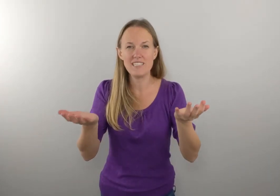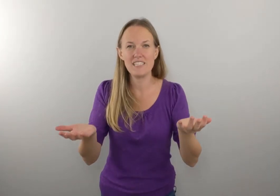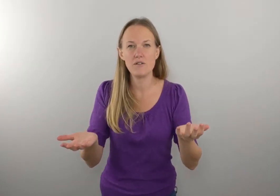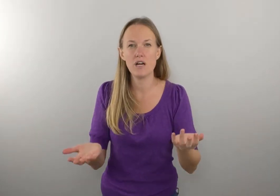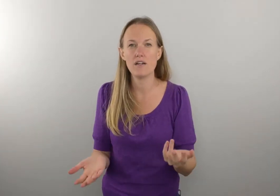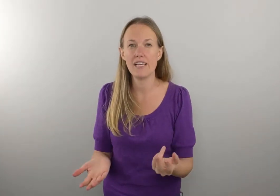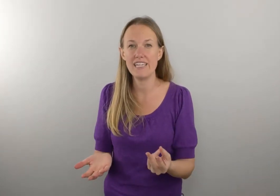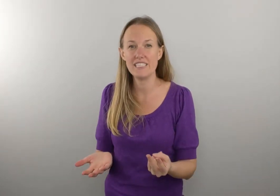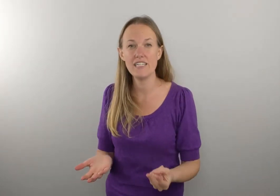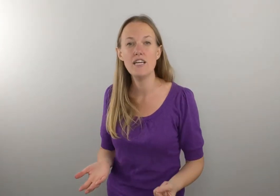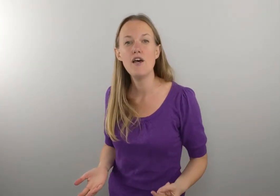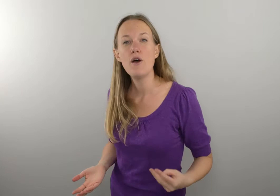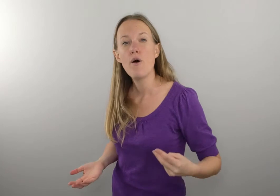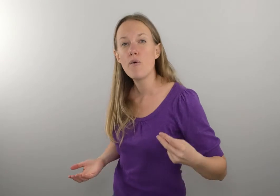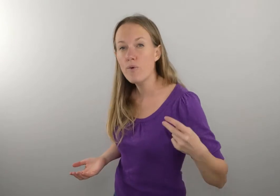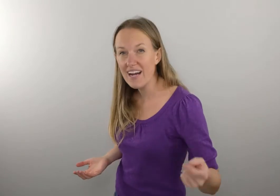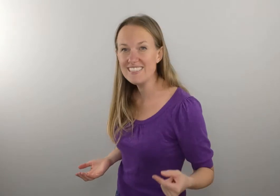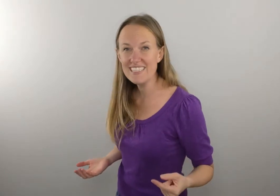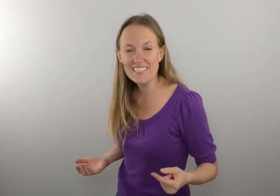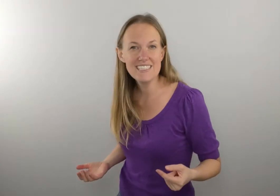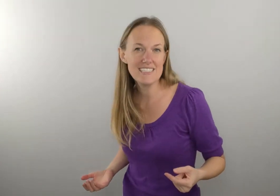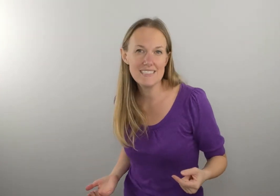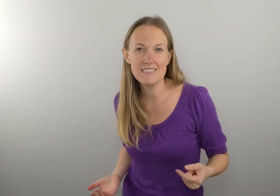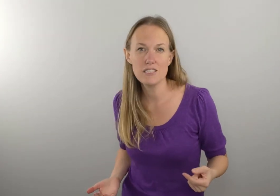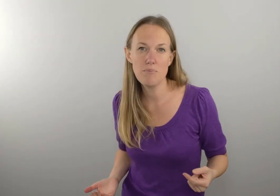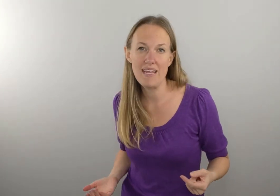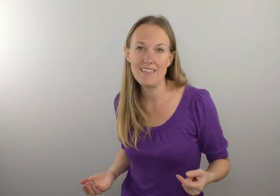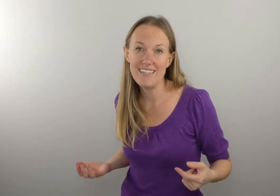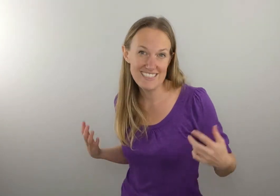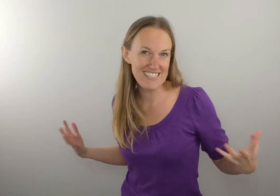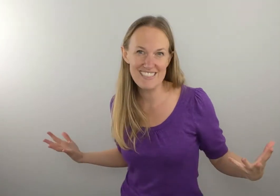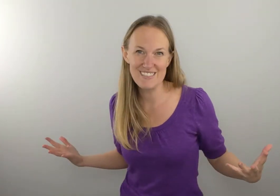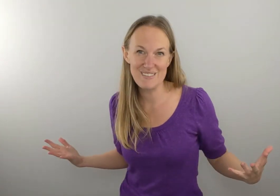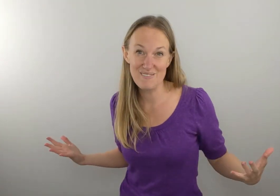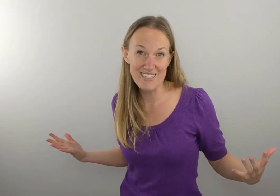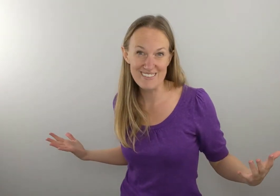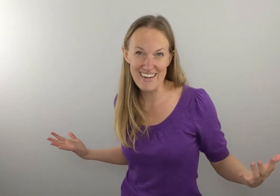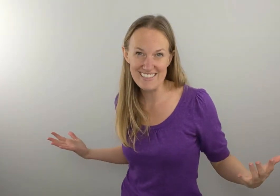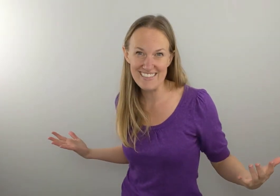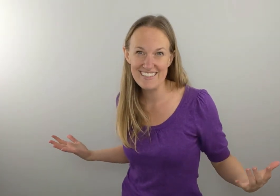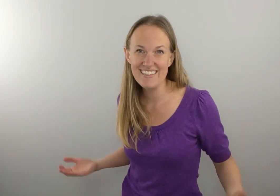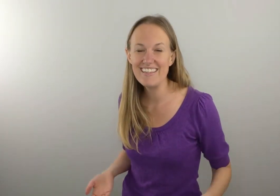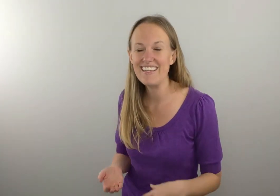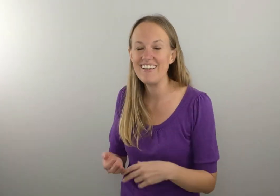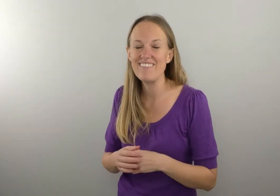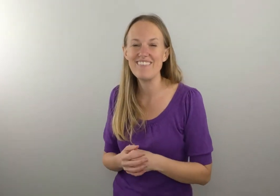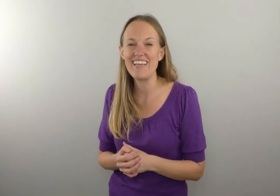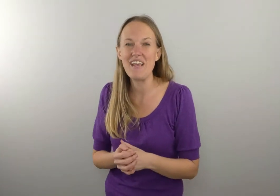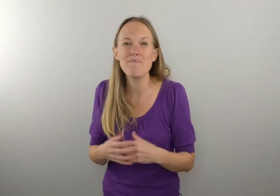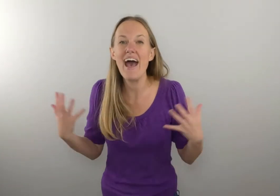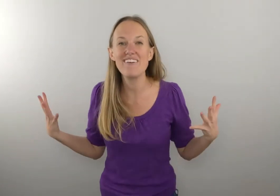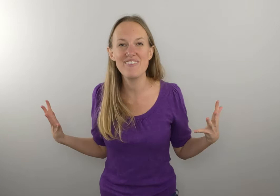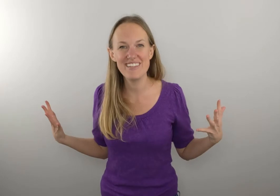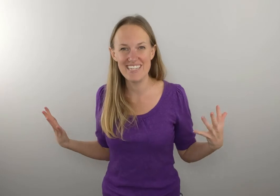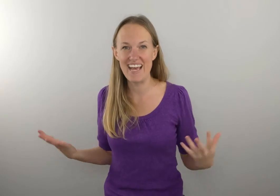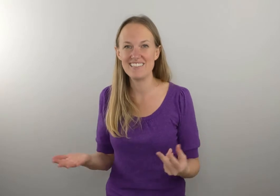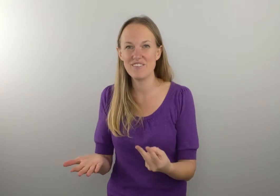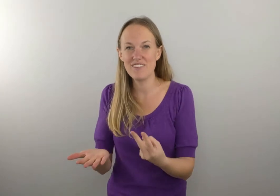say to a congregation. Rising in this instance meant that Jesus resurrected. He came back from the dead. So for